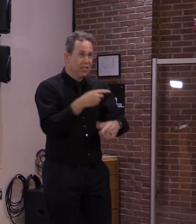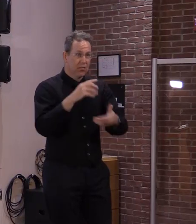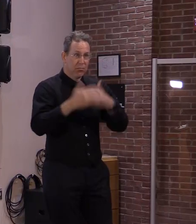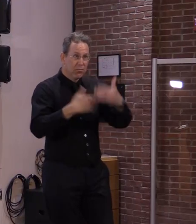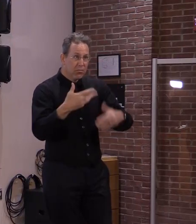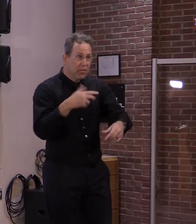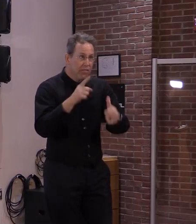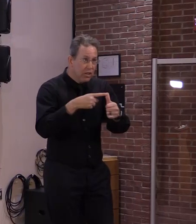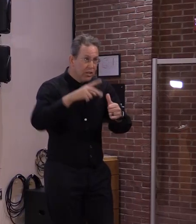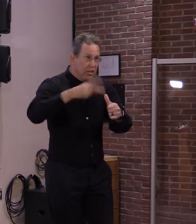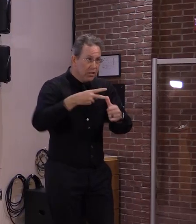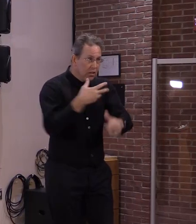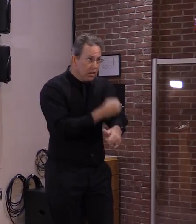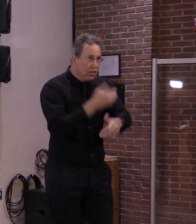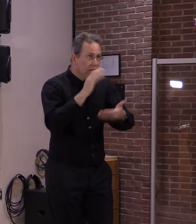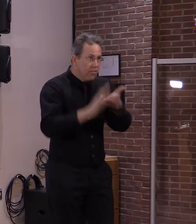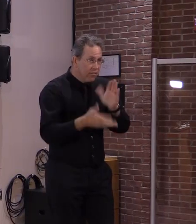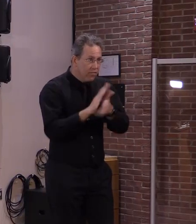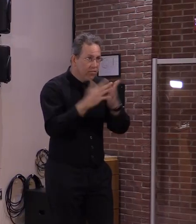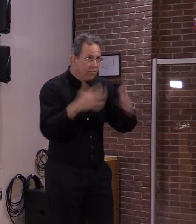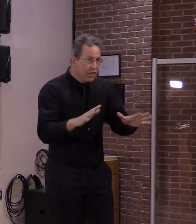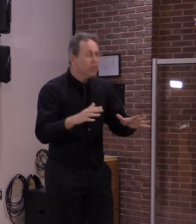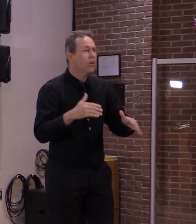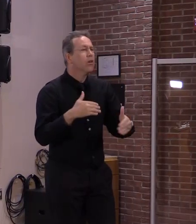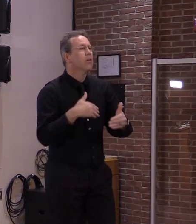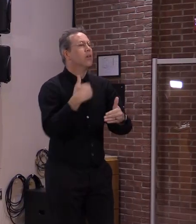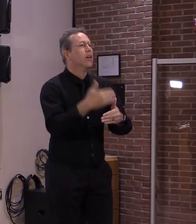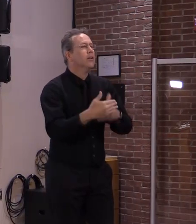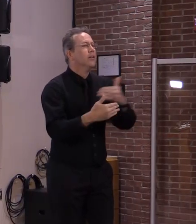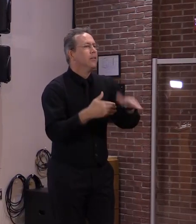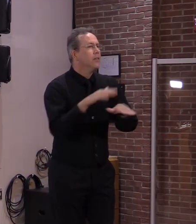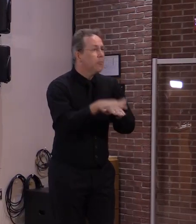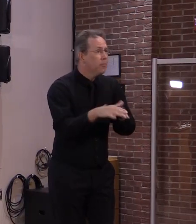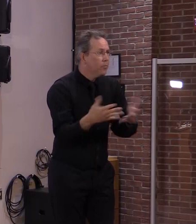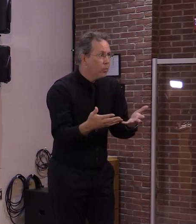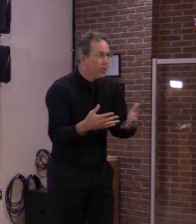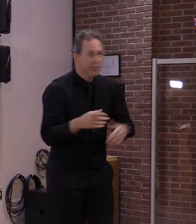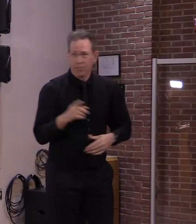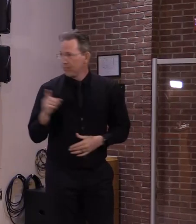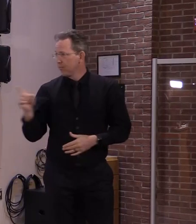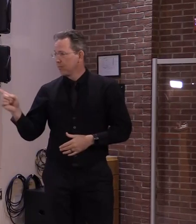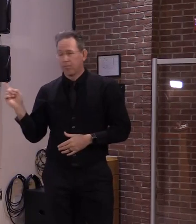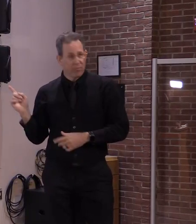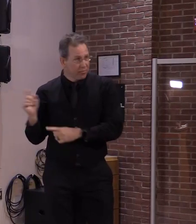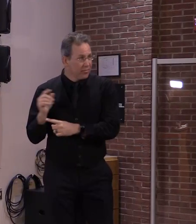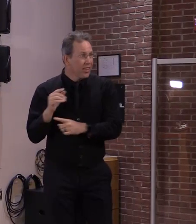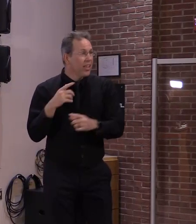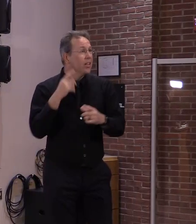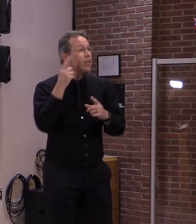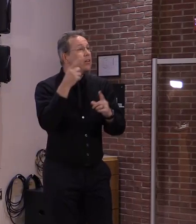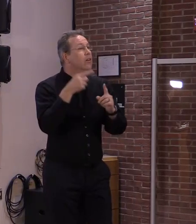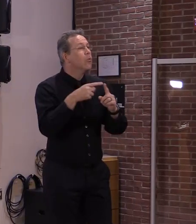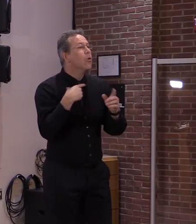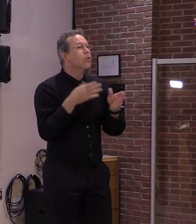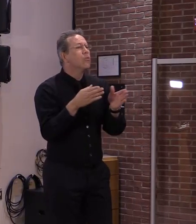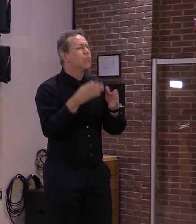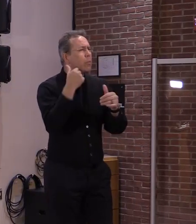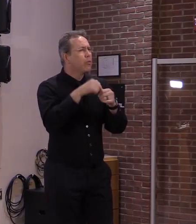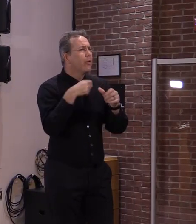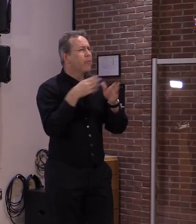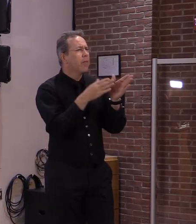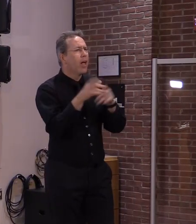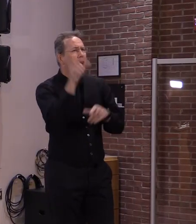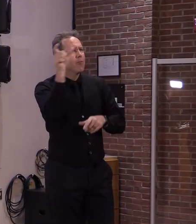we rolled out our Vermont Forward plan, our roadmap to safely and strategically ease restrictions over the next